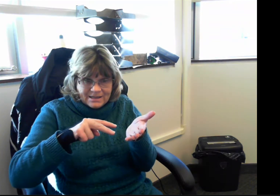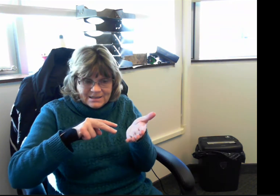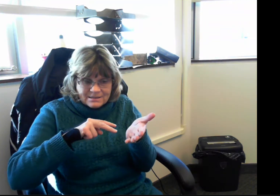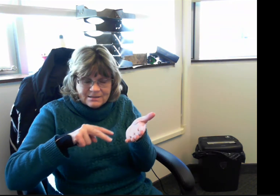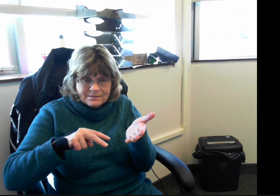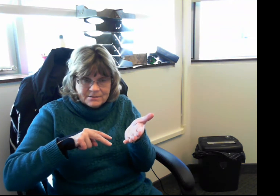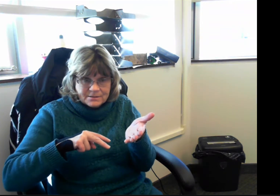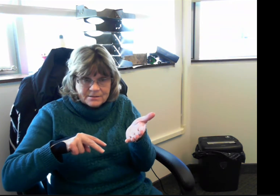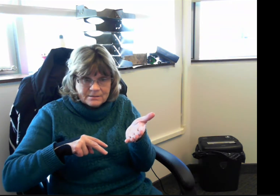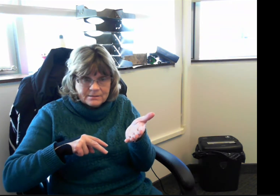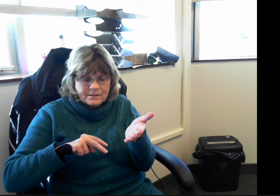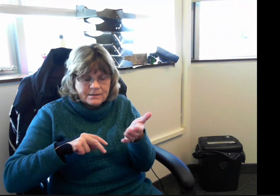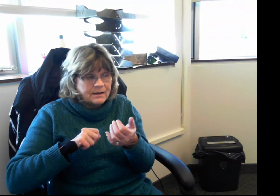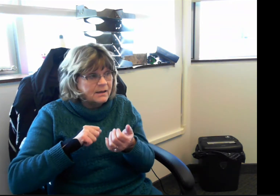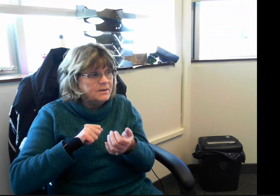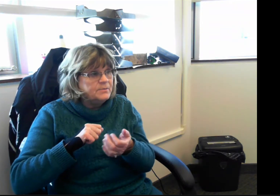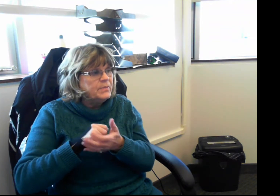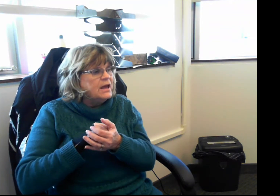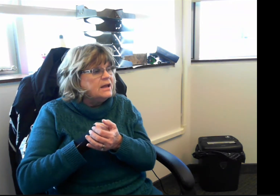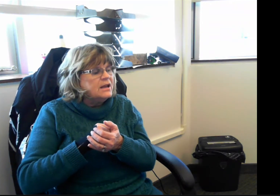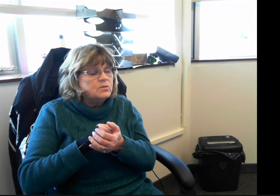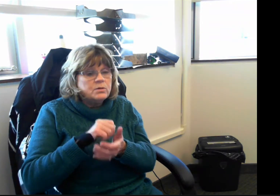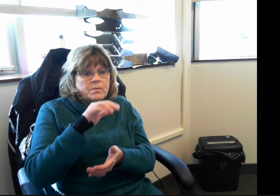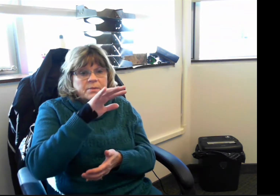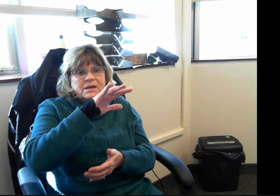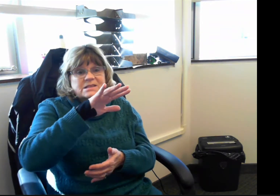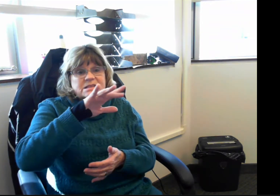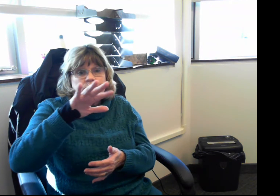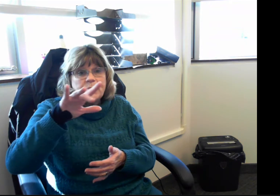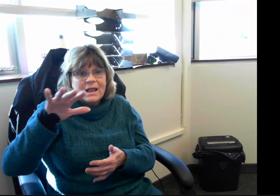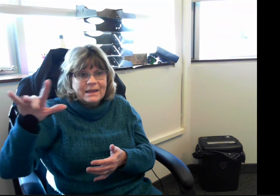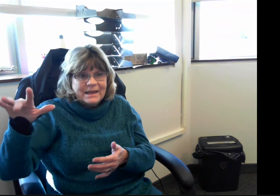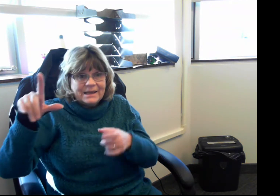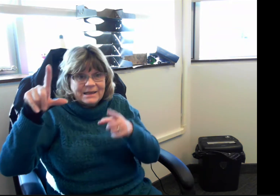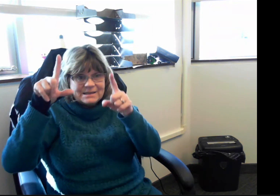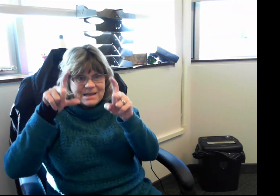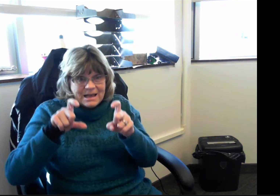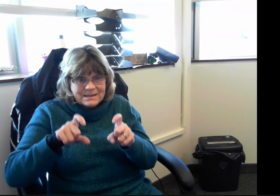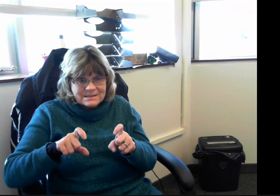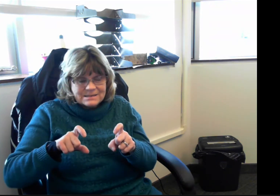read. Okay, another one might be a spelling test.